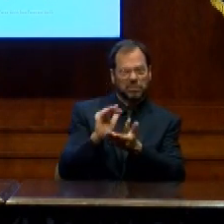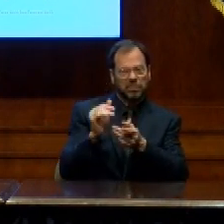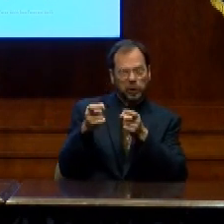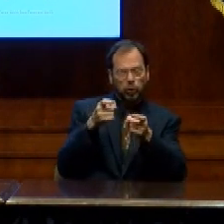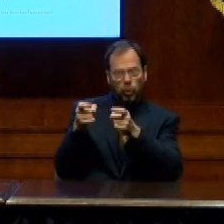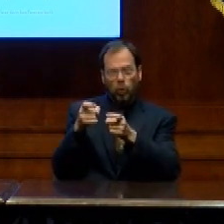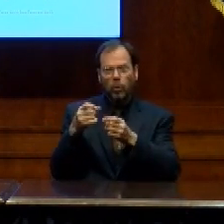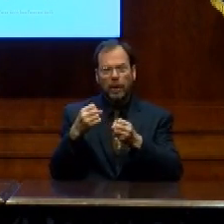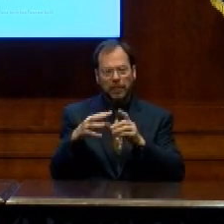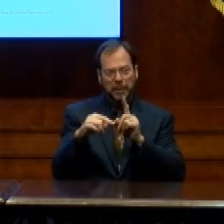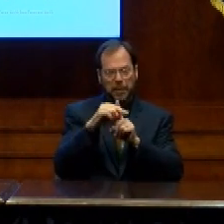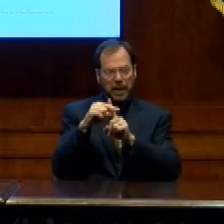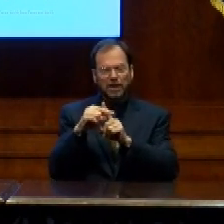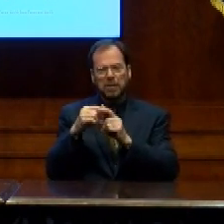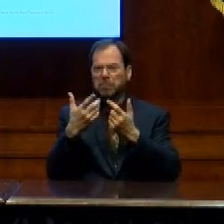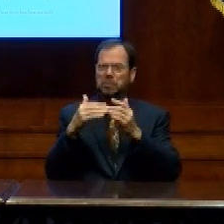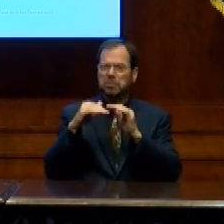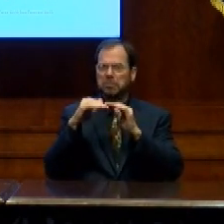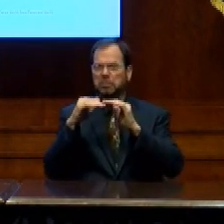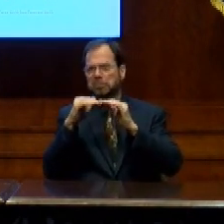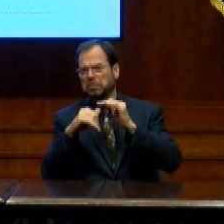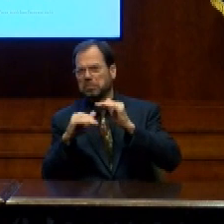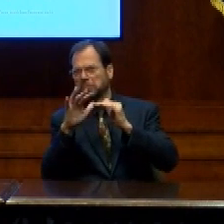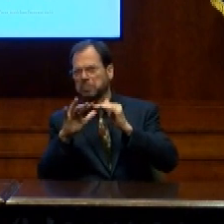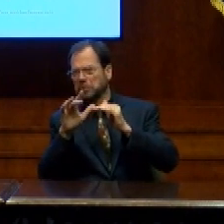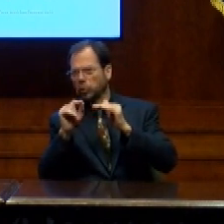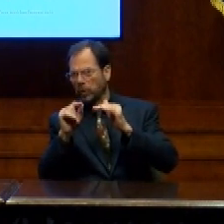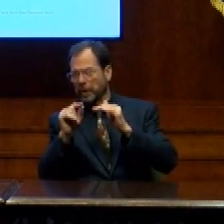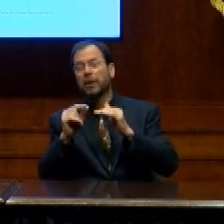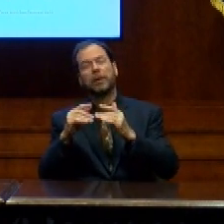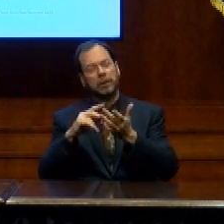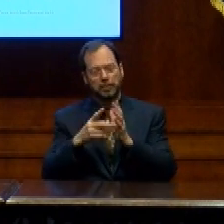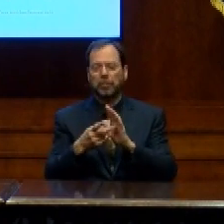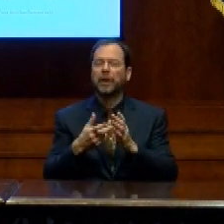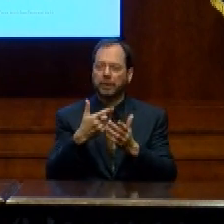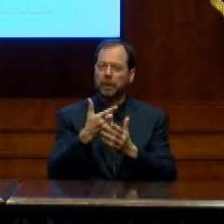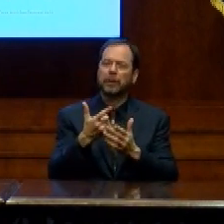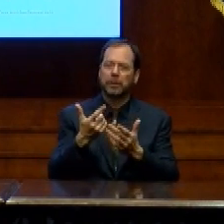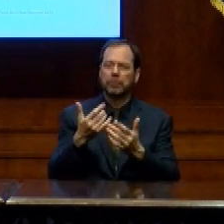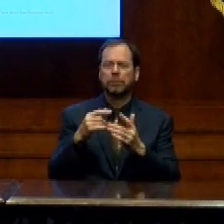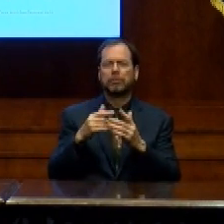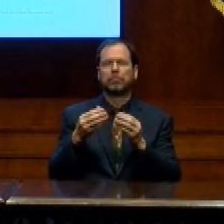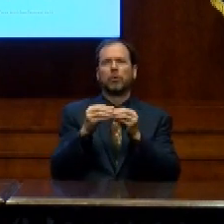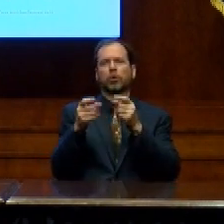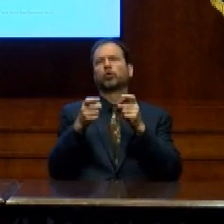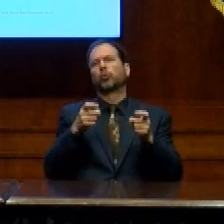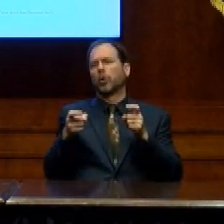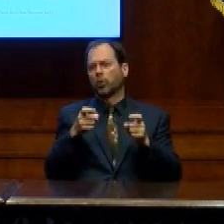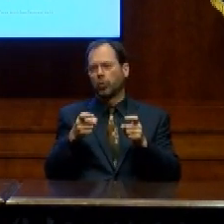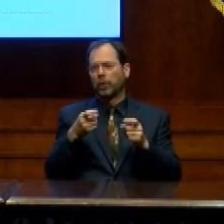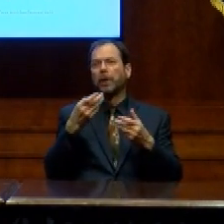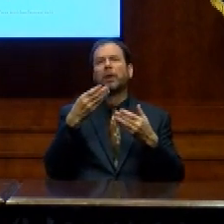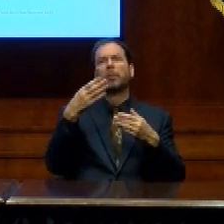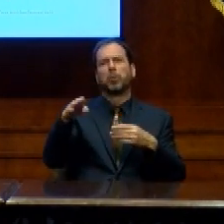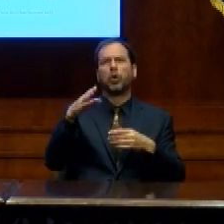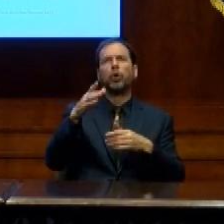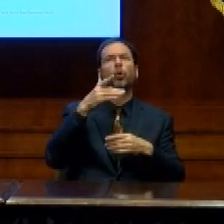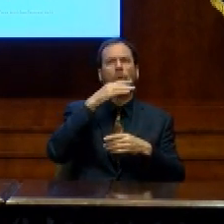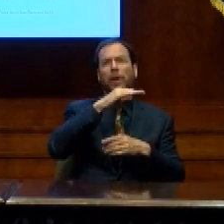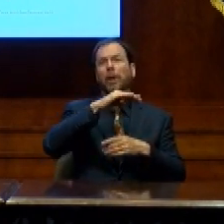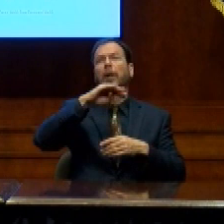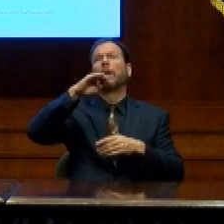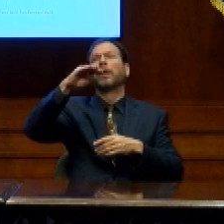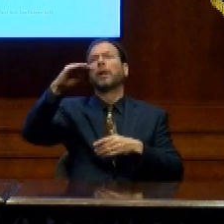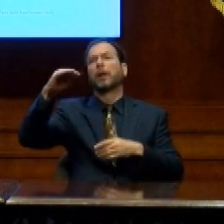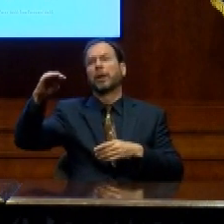on the number of people testing positive to be no more than around 20, it will show that they will begin to gain control of it, and that blue line will